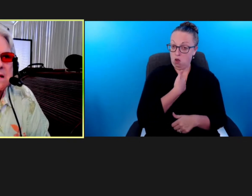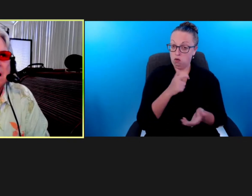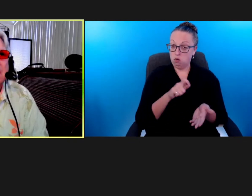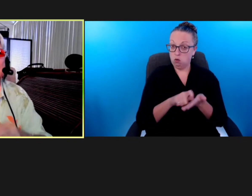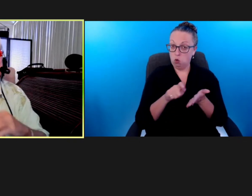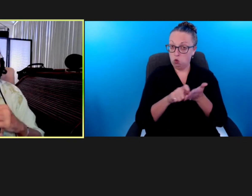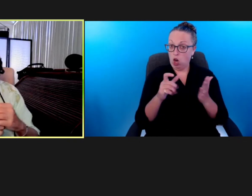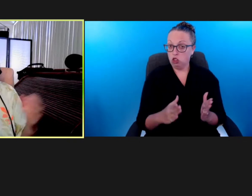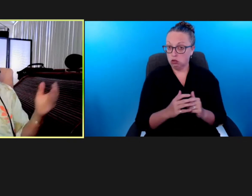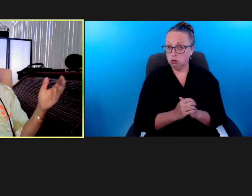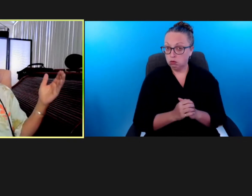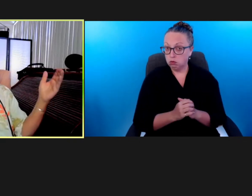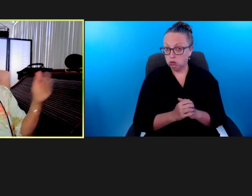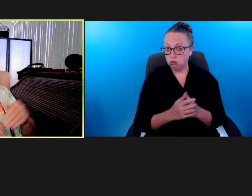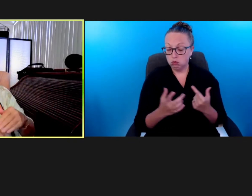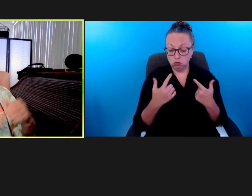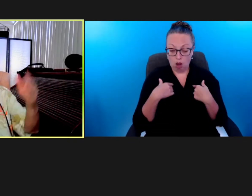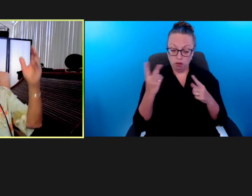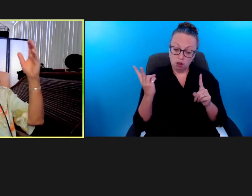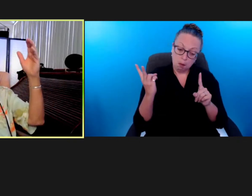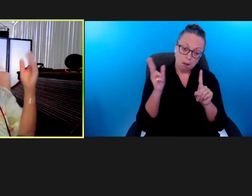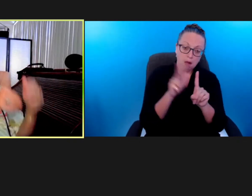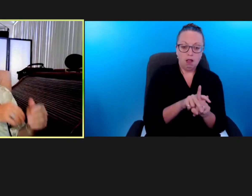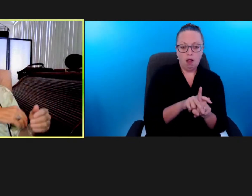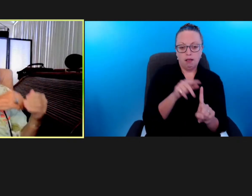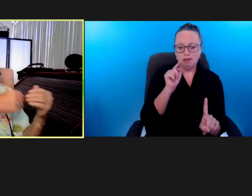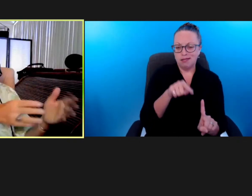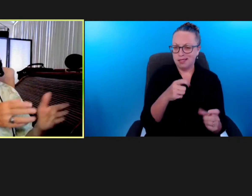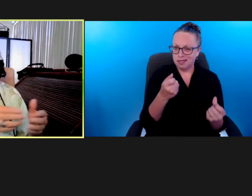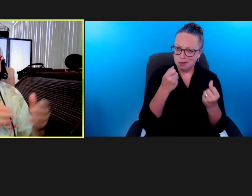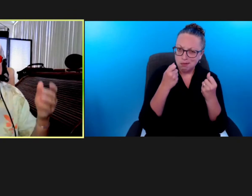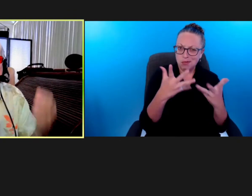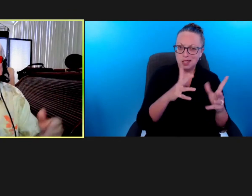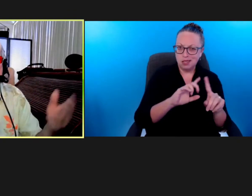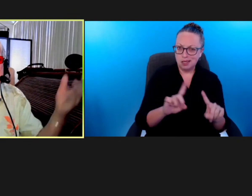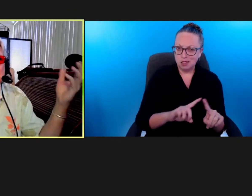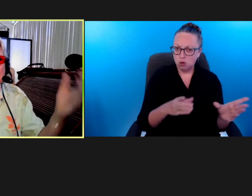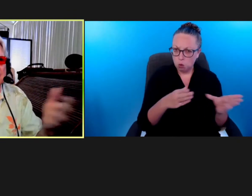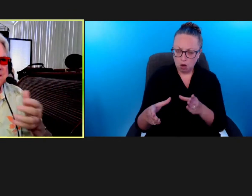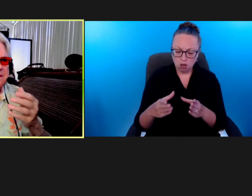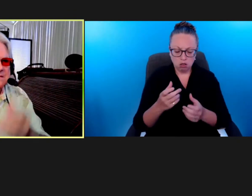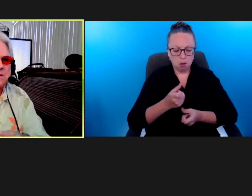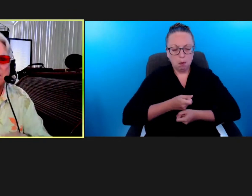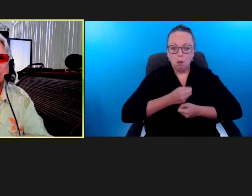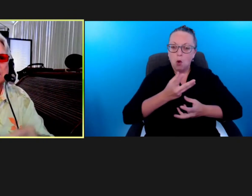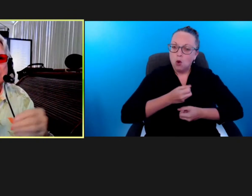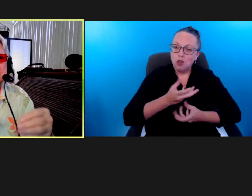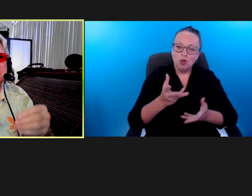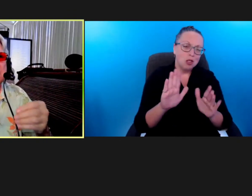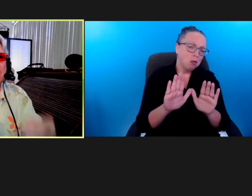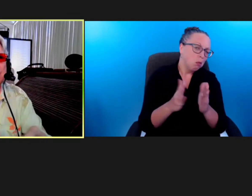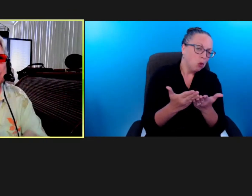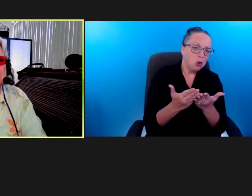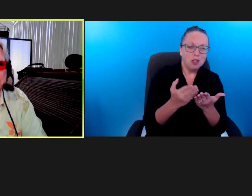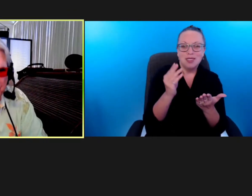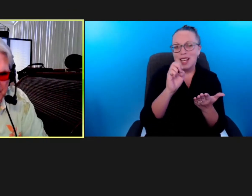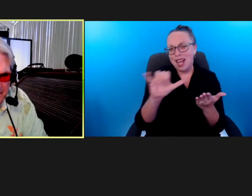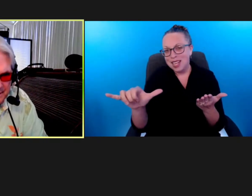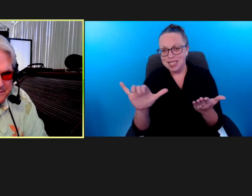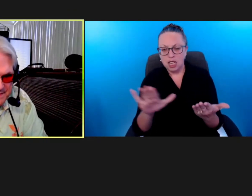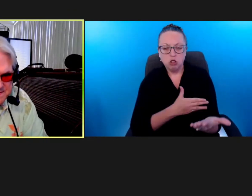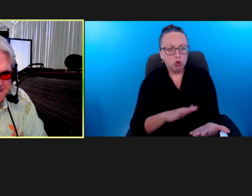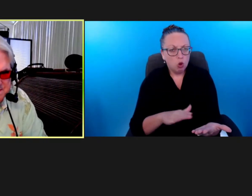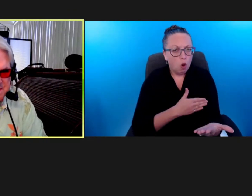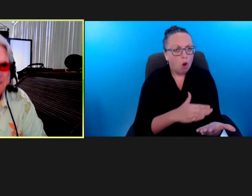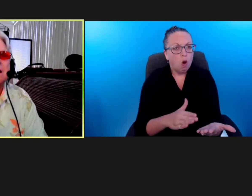case, I have applied this ability in many forms, including poetry, books, essays, song lyrics, and most